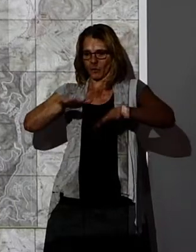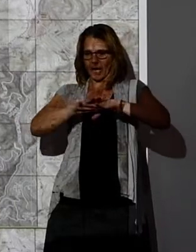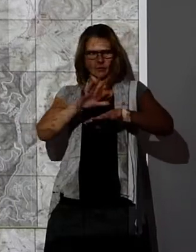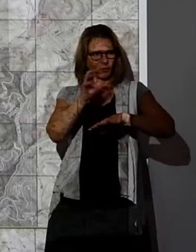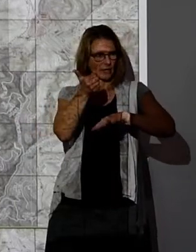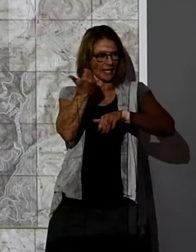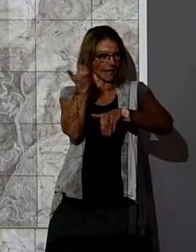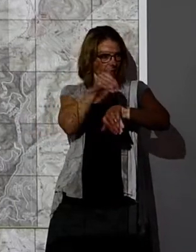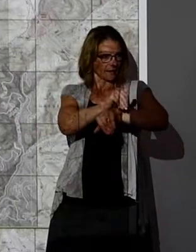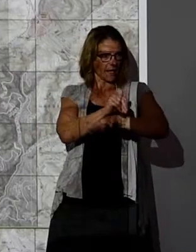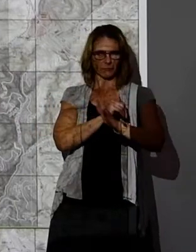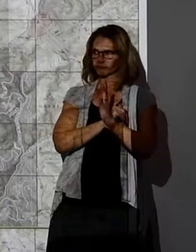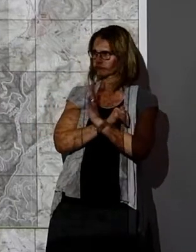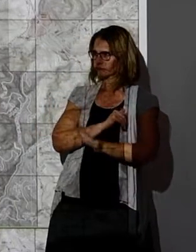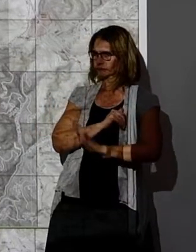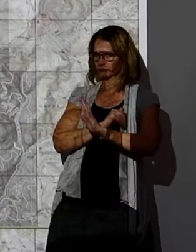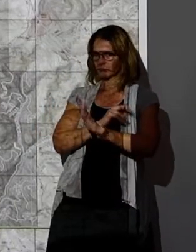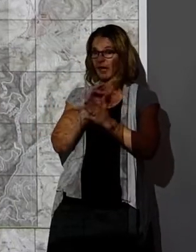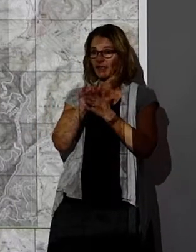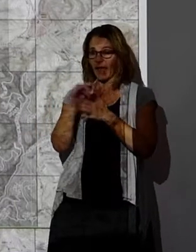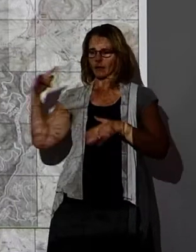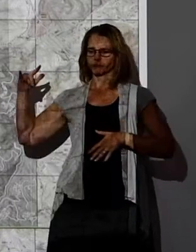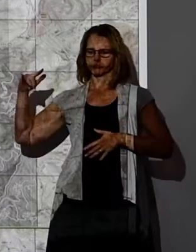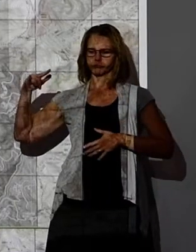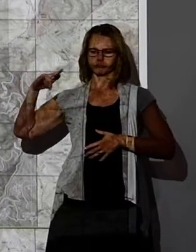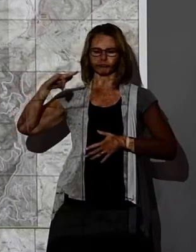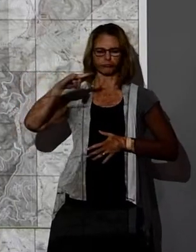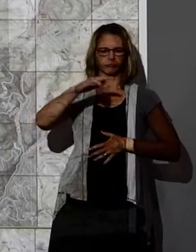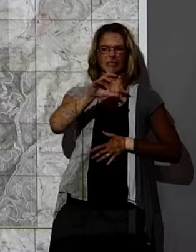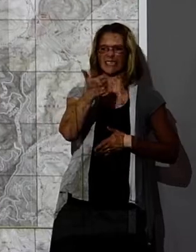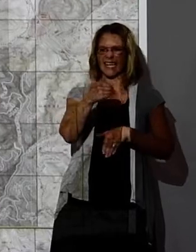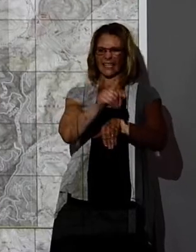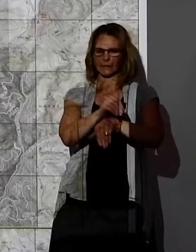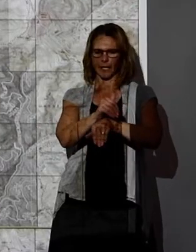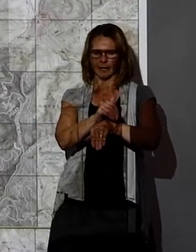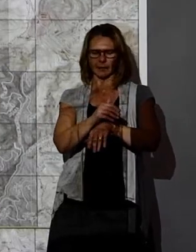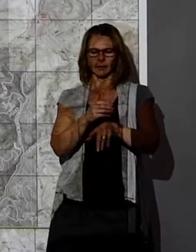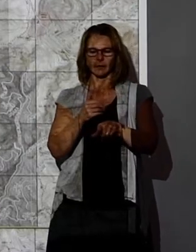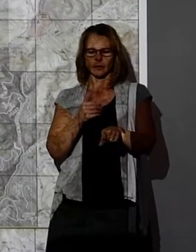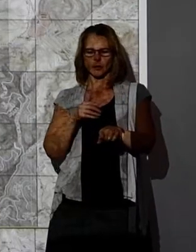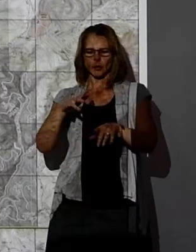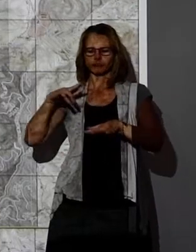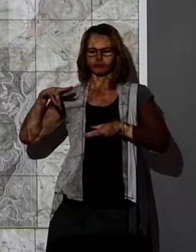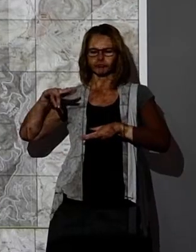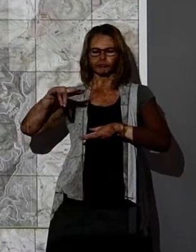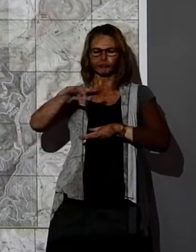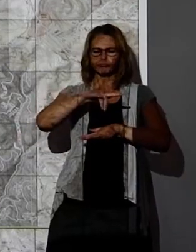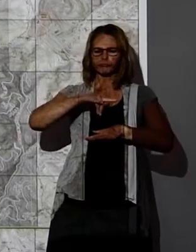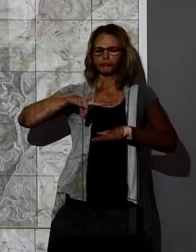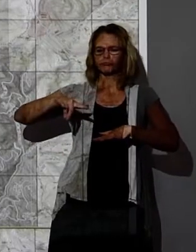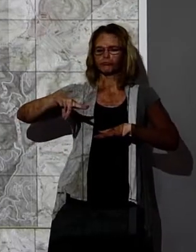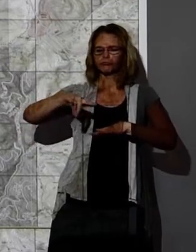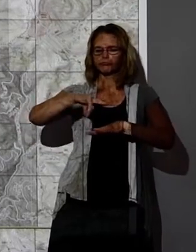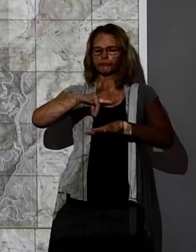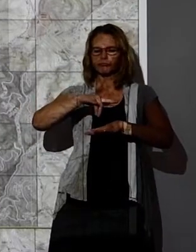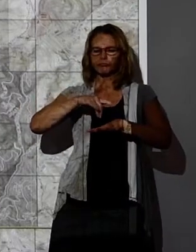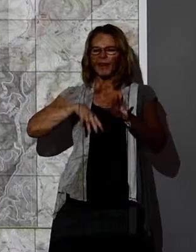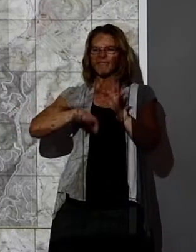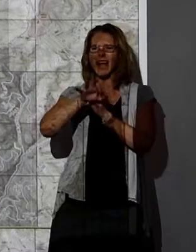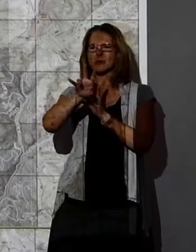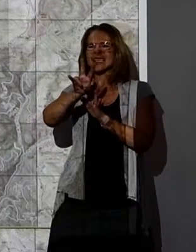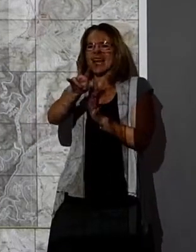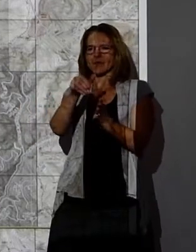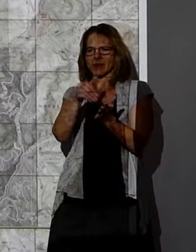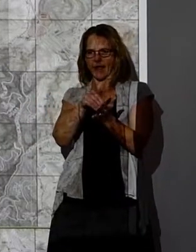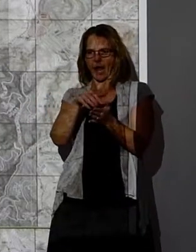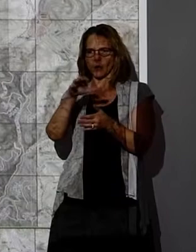night, that's when that flight was flown, was 10 o'clock last night. The acres were about 7,000 acres. And so